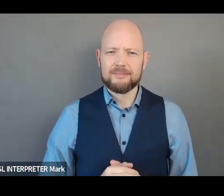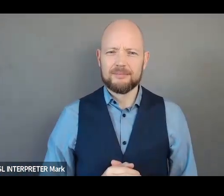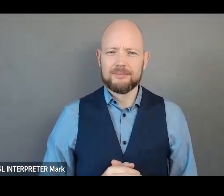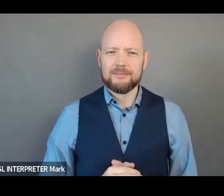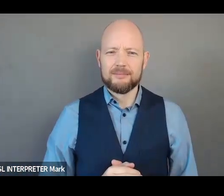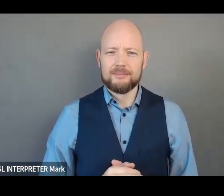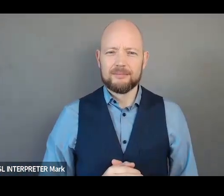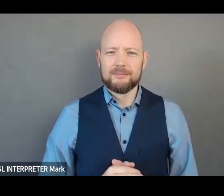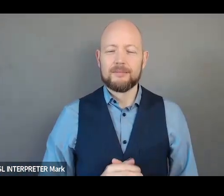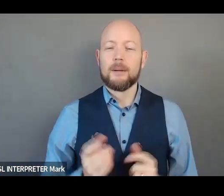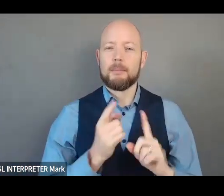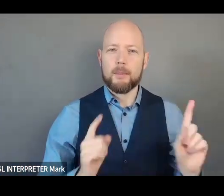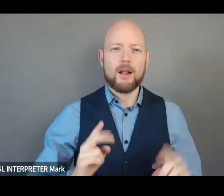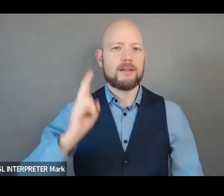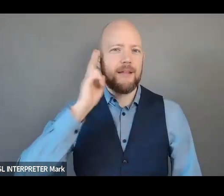neurodivergent,